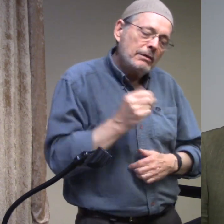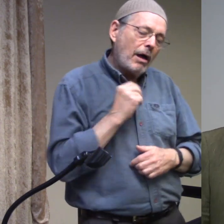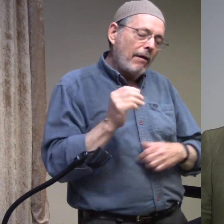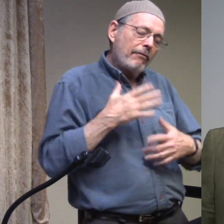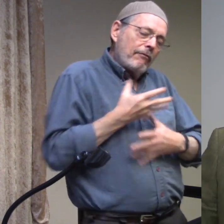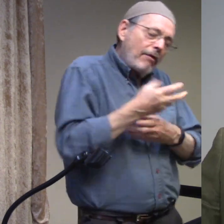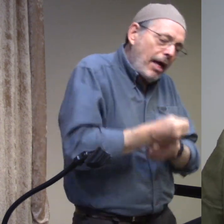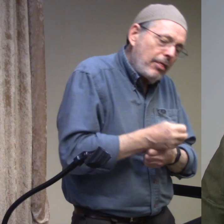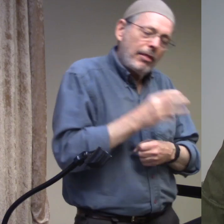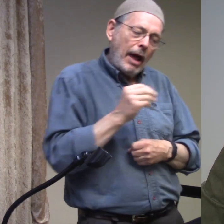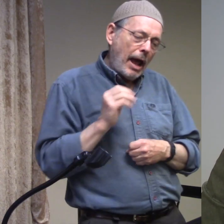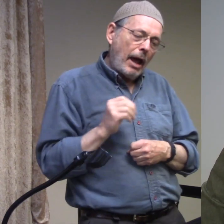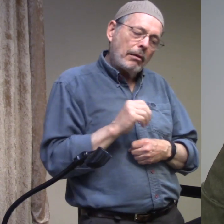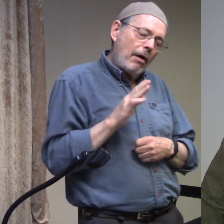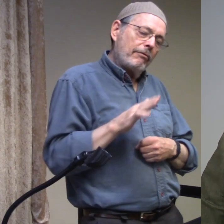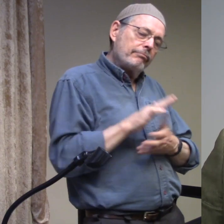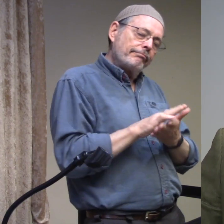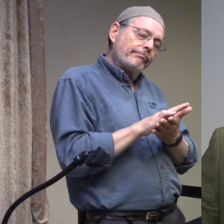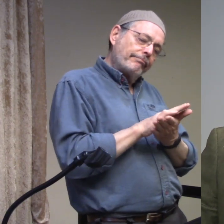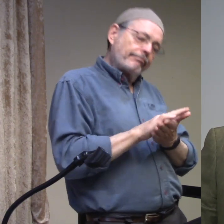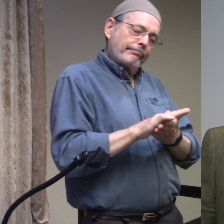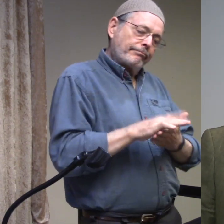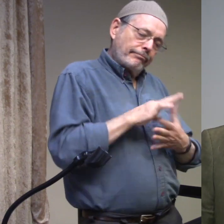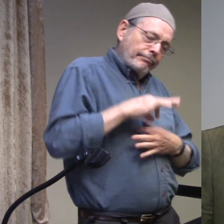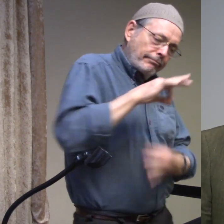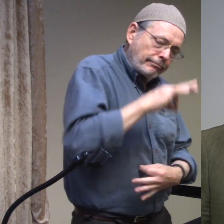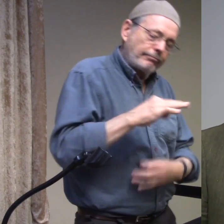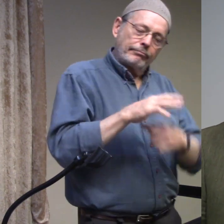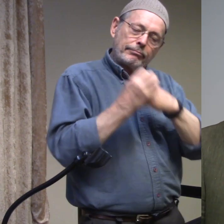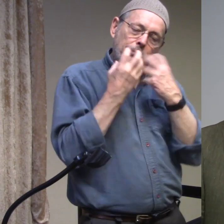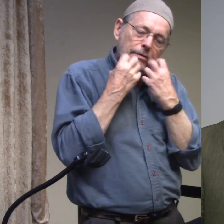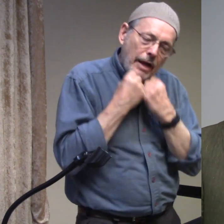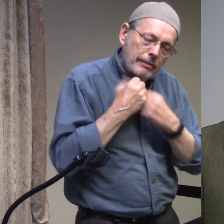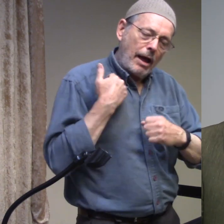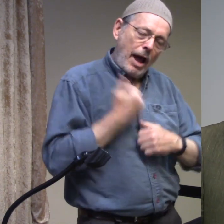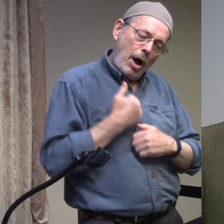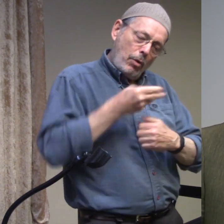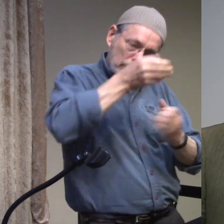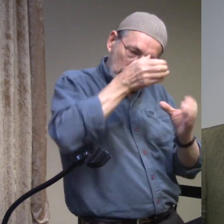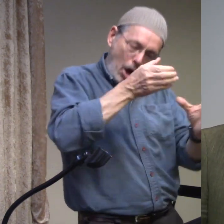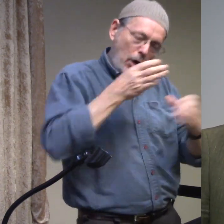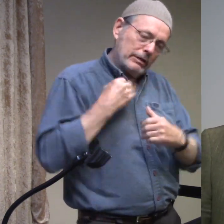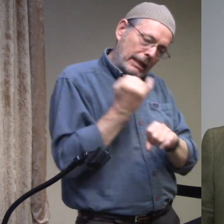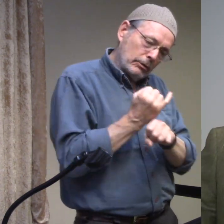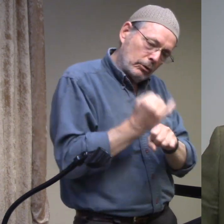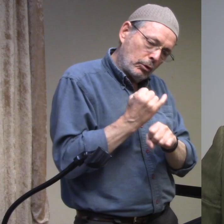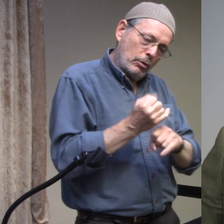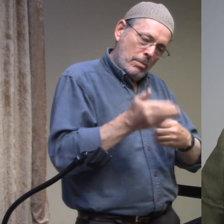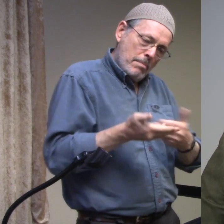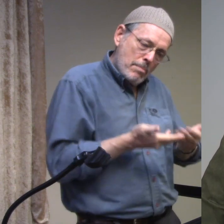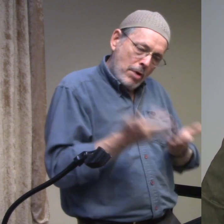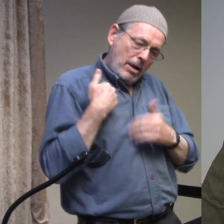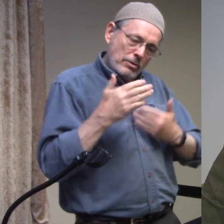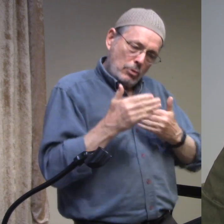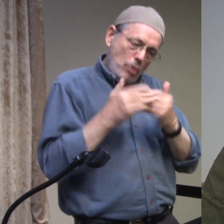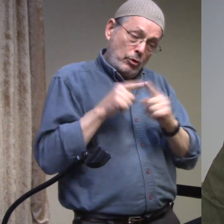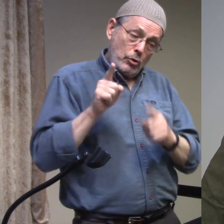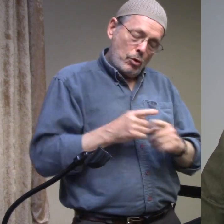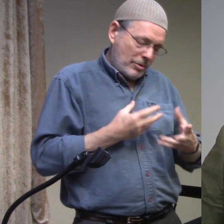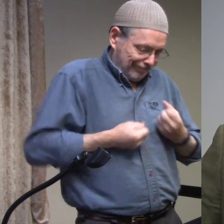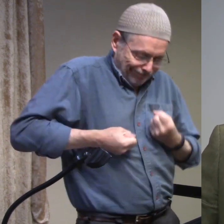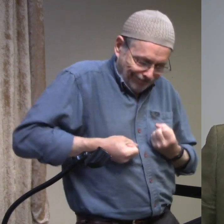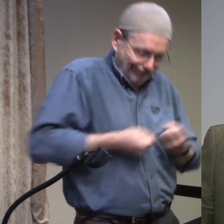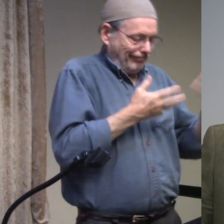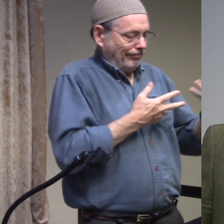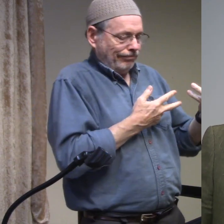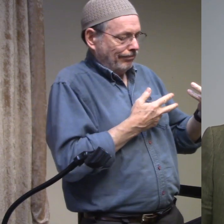Ihsan. Ya Allah, protect our teachers and our scholars and our institutions. Ya Allah, bring us closer to you, Ya Allah. Ya Allah, empty our hearts from the dunya,